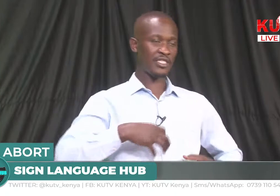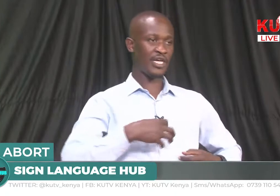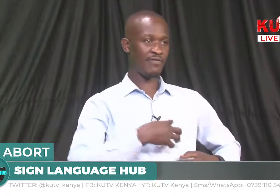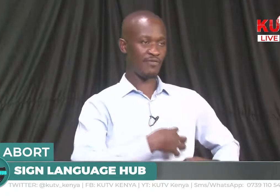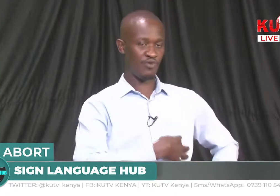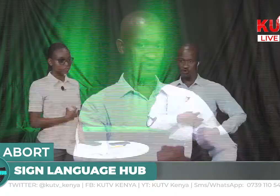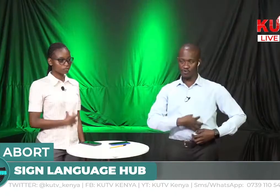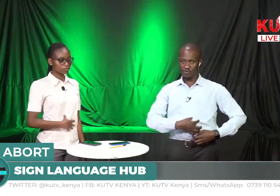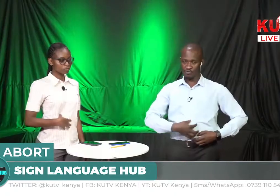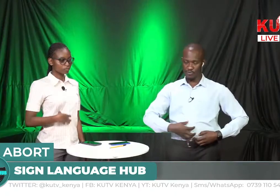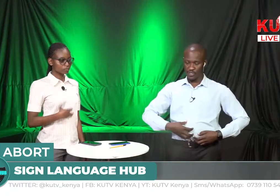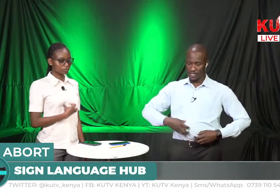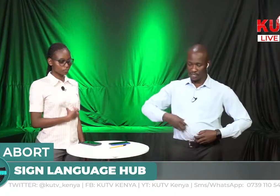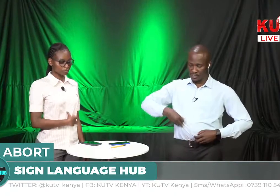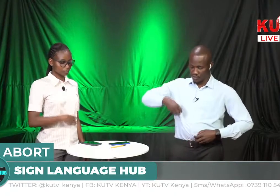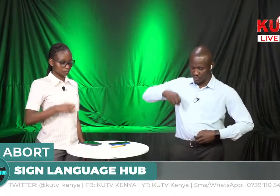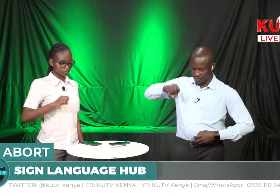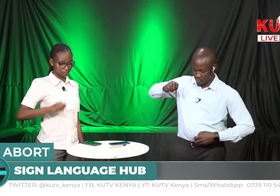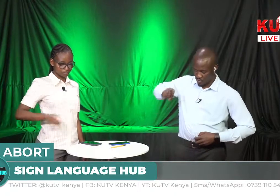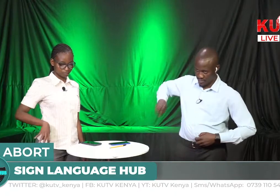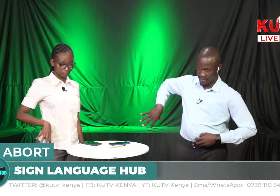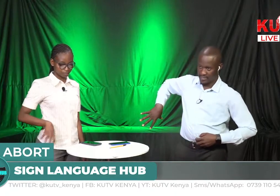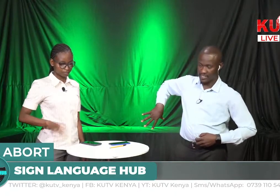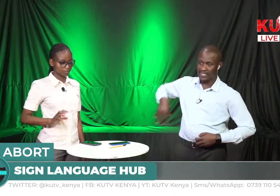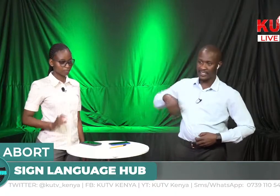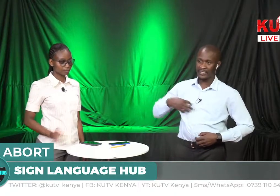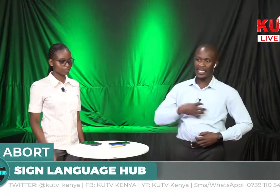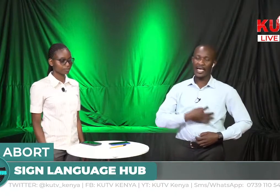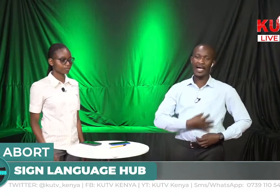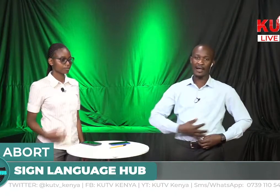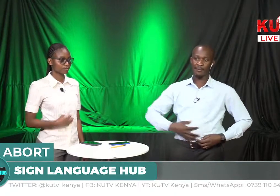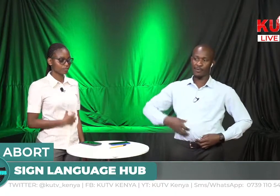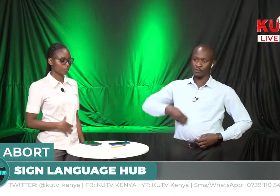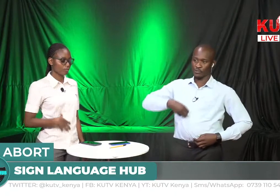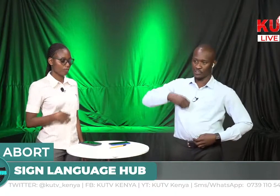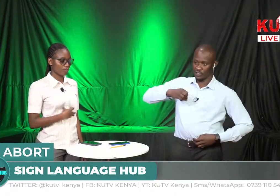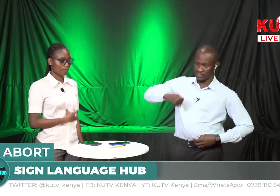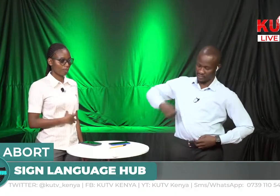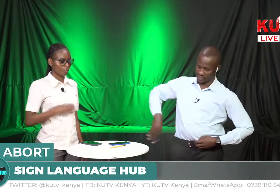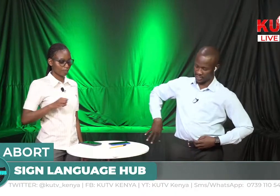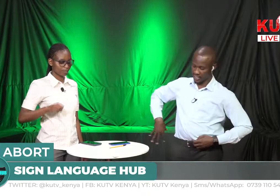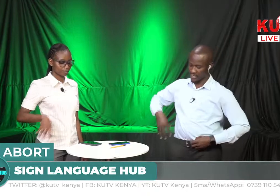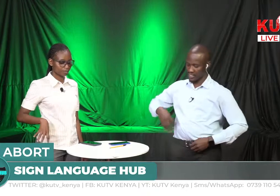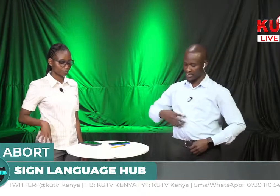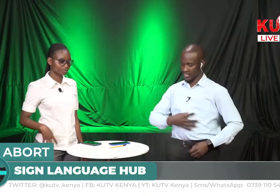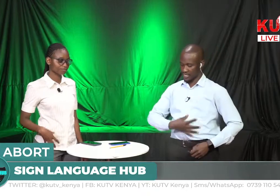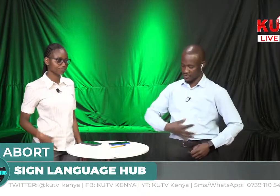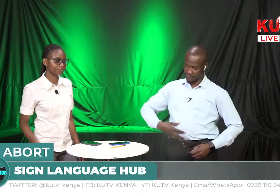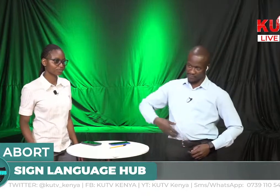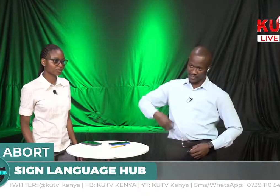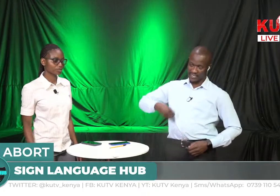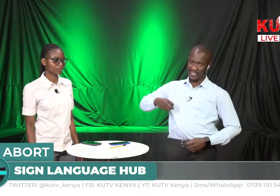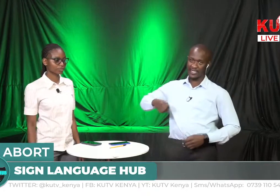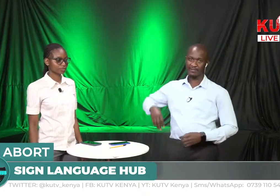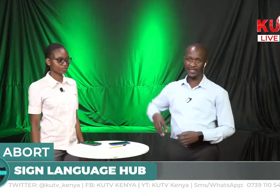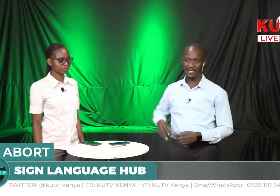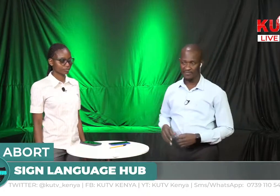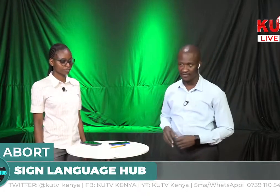child from your home, then throw it away. That is our boat, okay? Don't forget that, my lovely